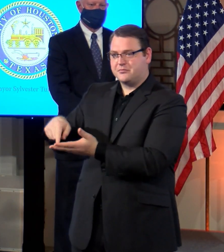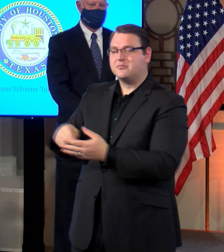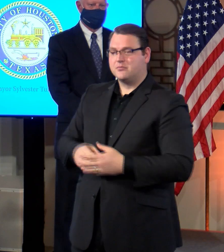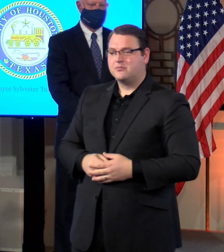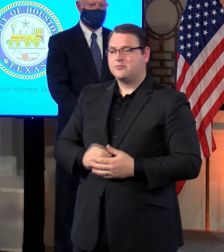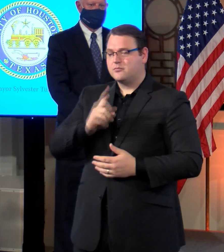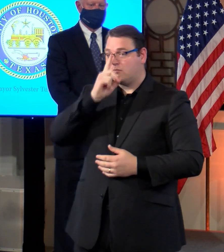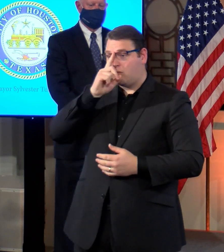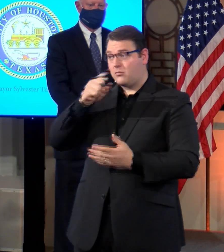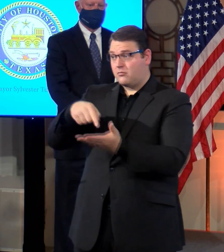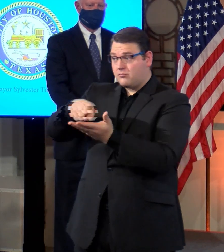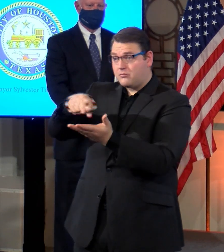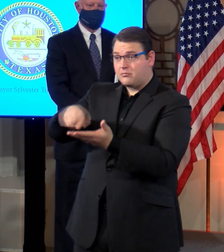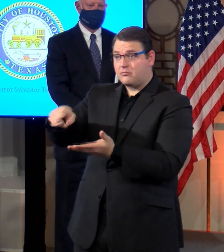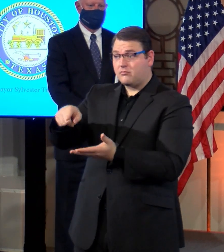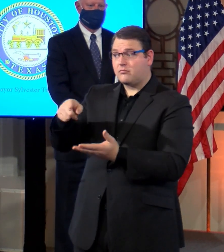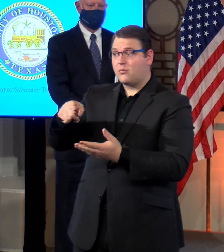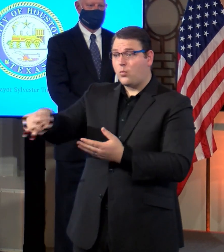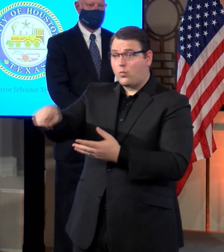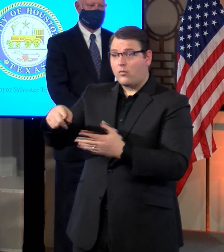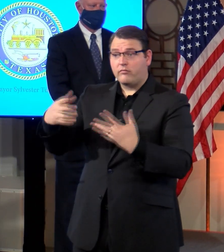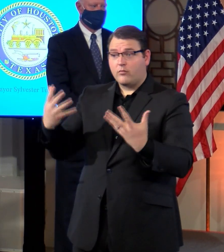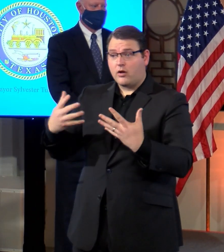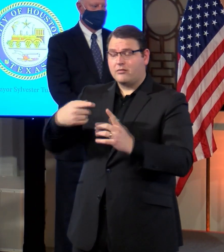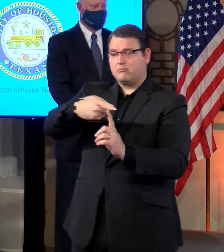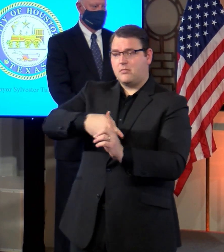rent for months of April and May.